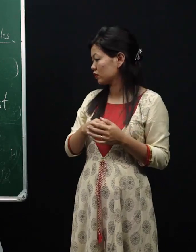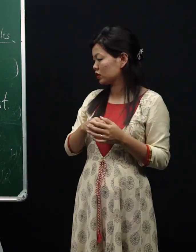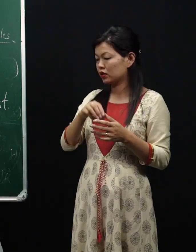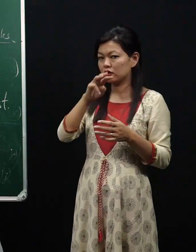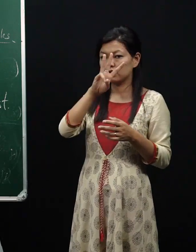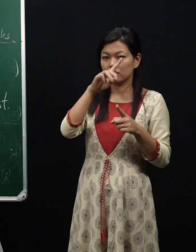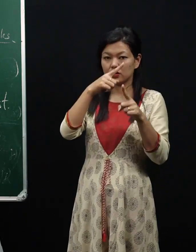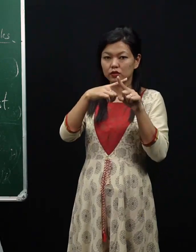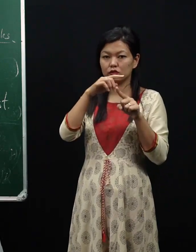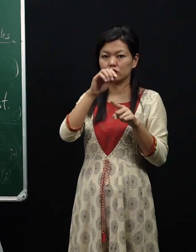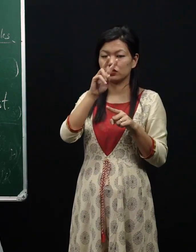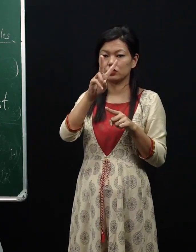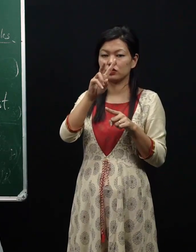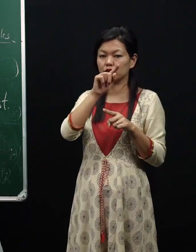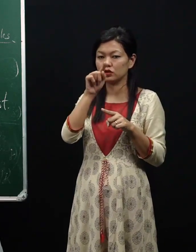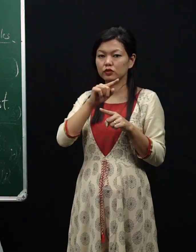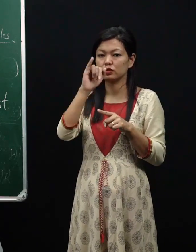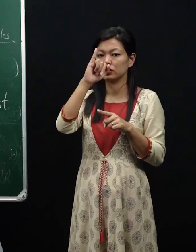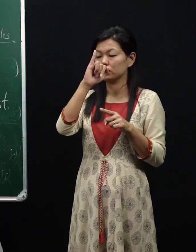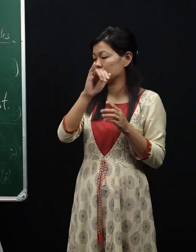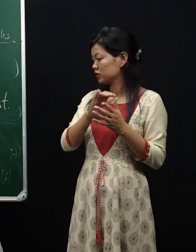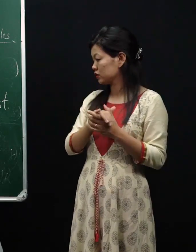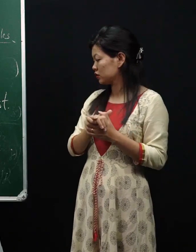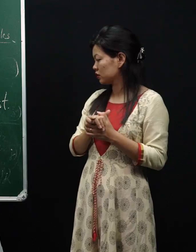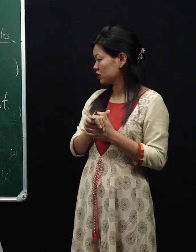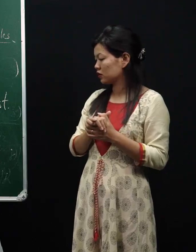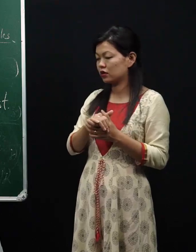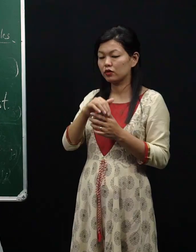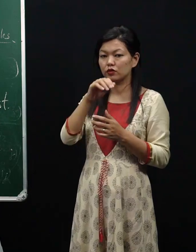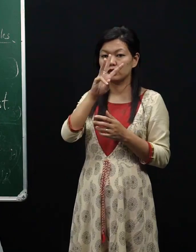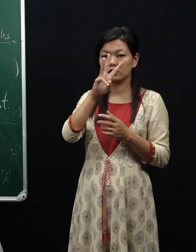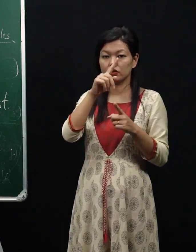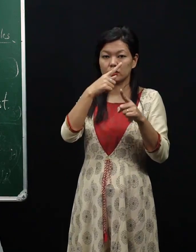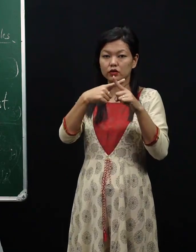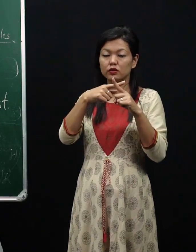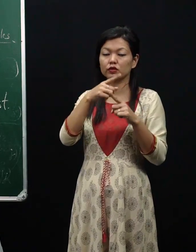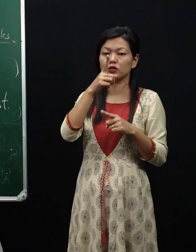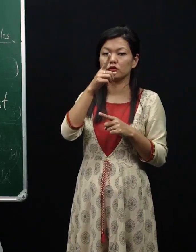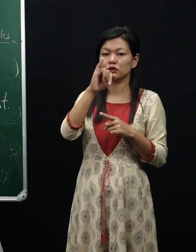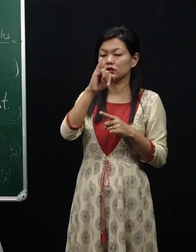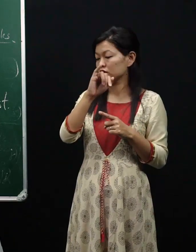6. Right? Now, 3 into 16,